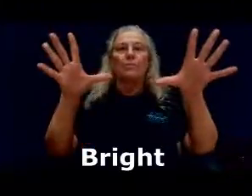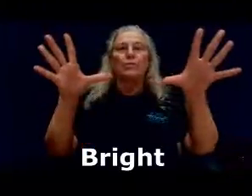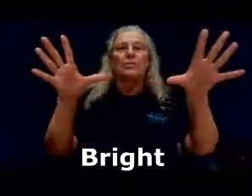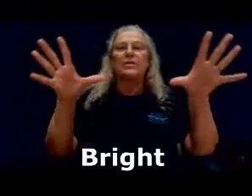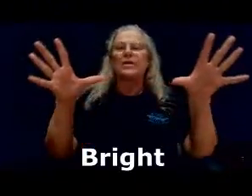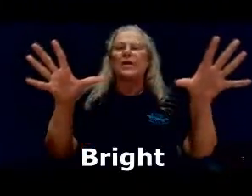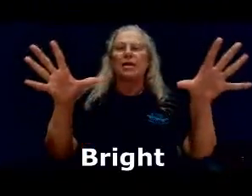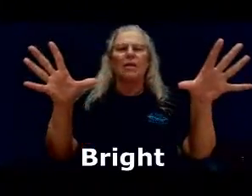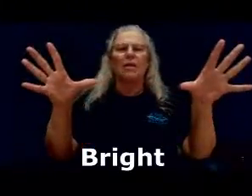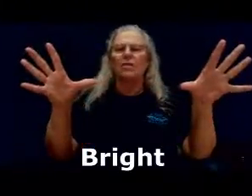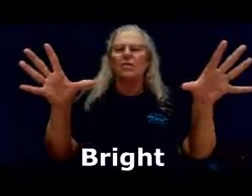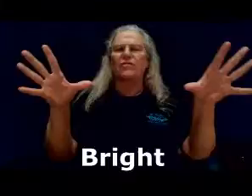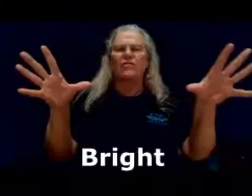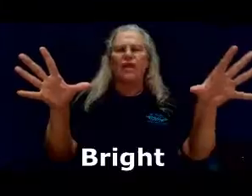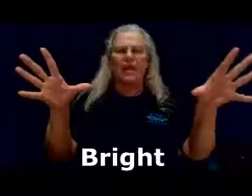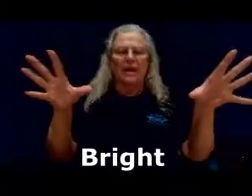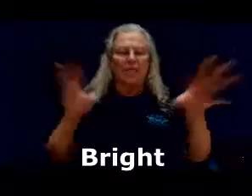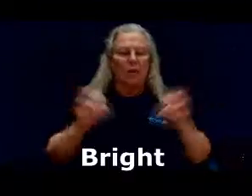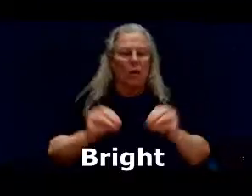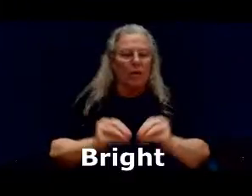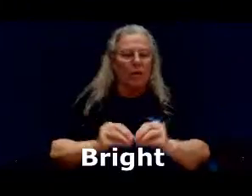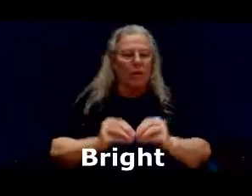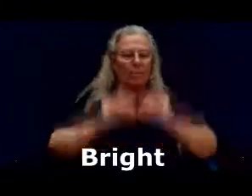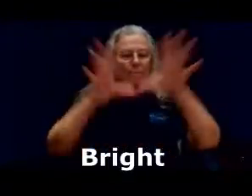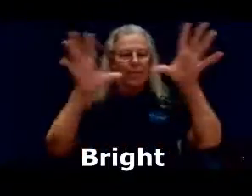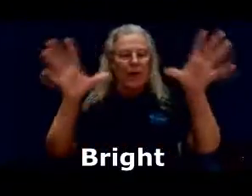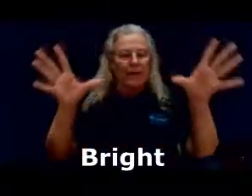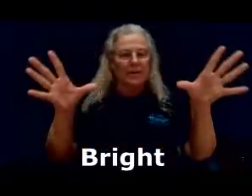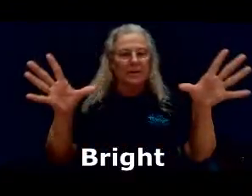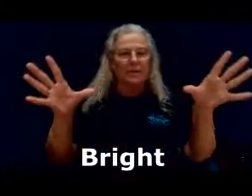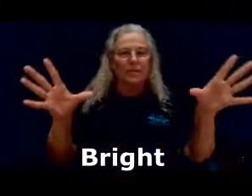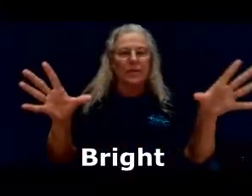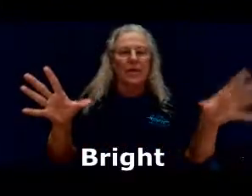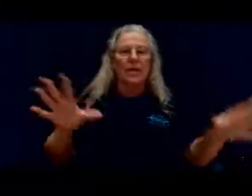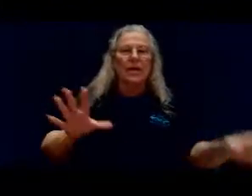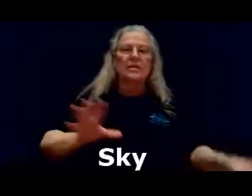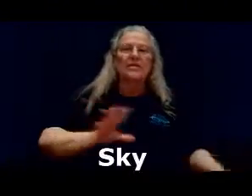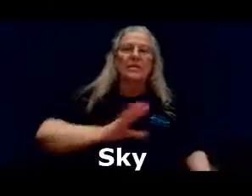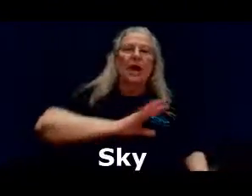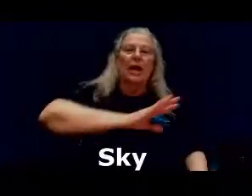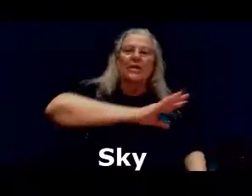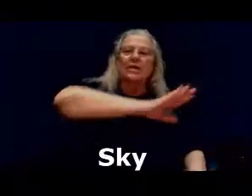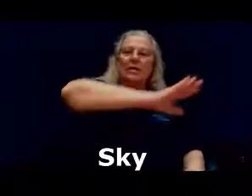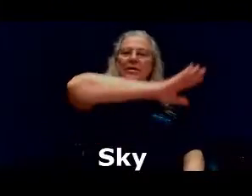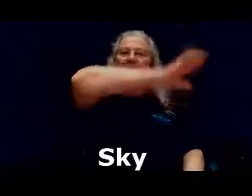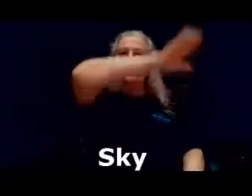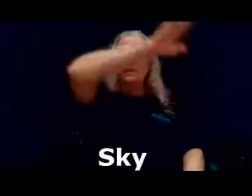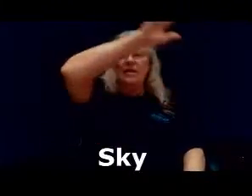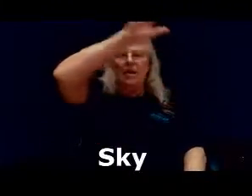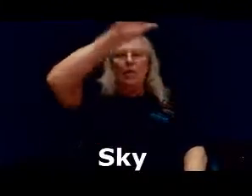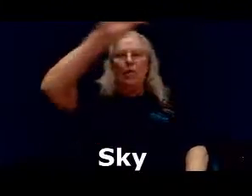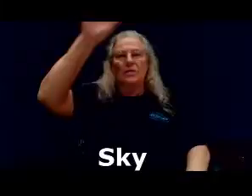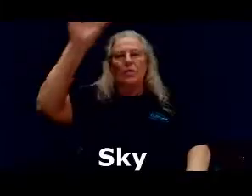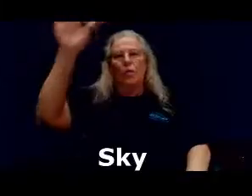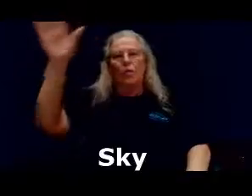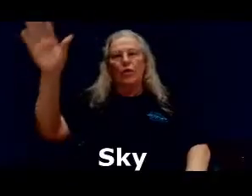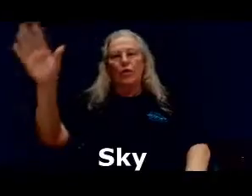can see the light just flooding everywhere. Bright. Skies, designate what's over your